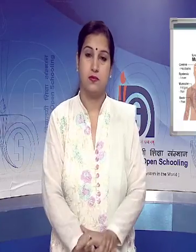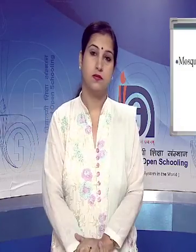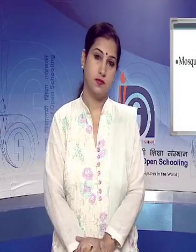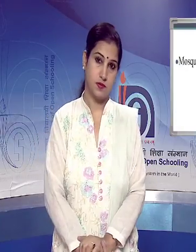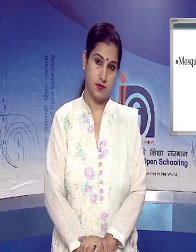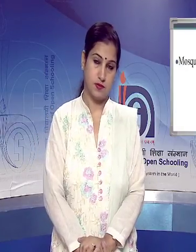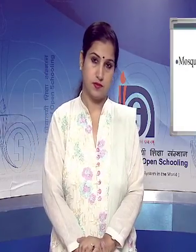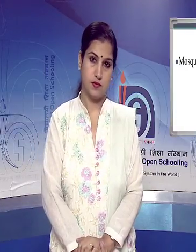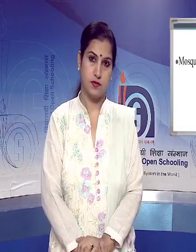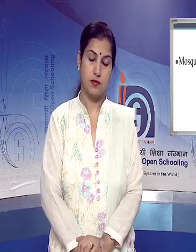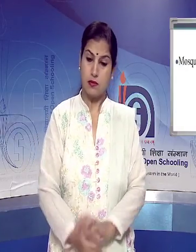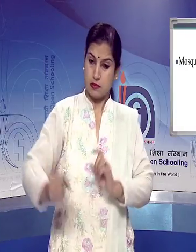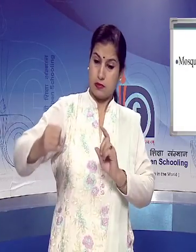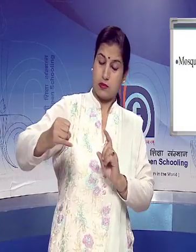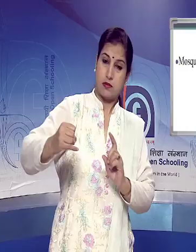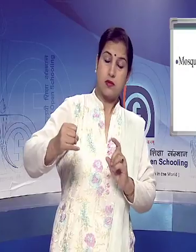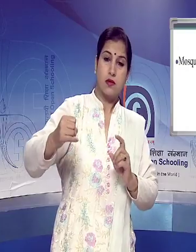The mode of spread is mosquito bite.